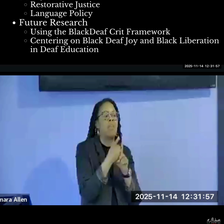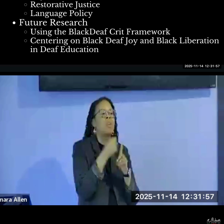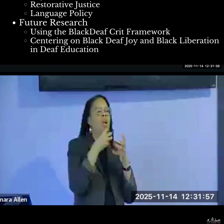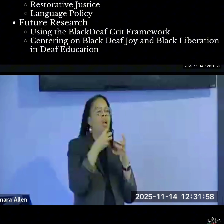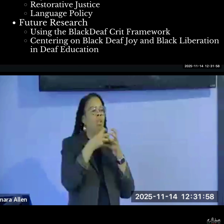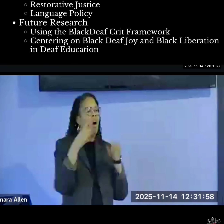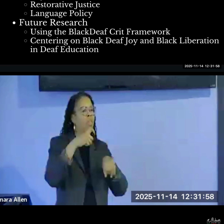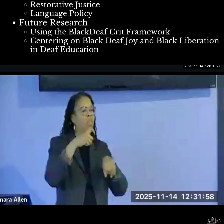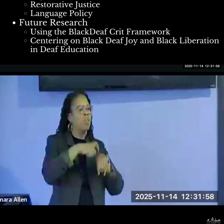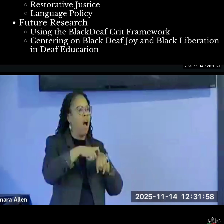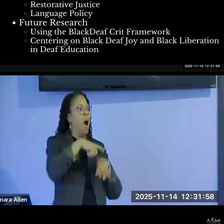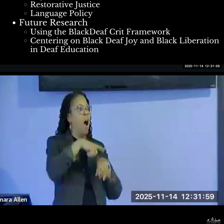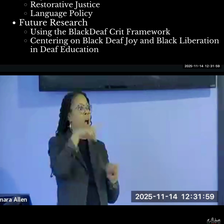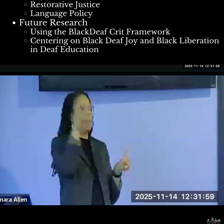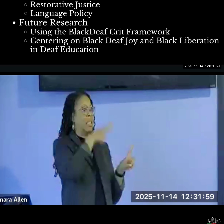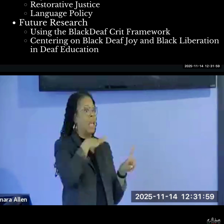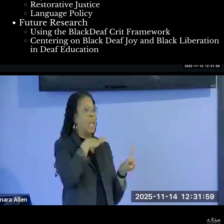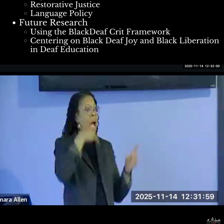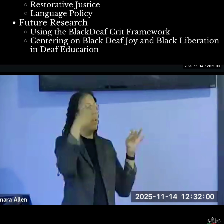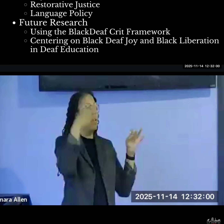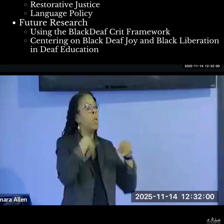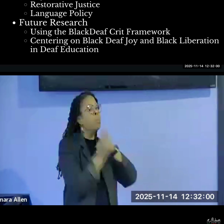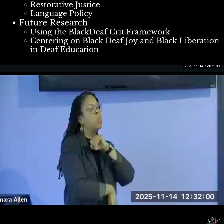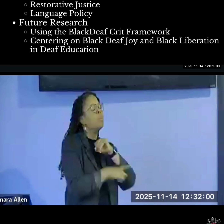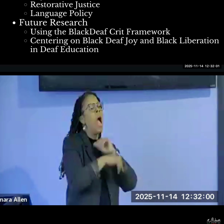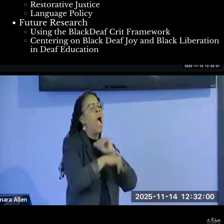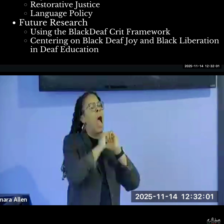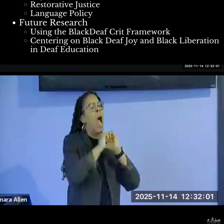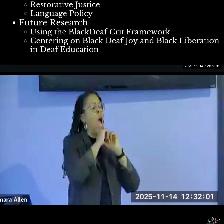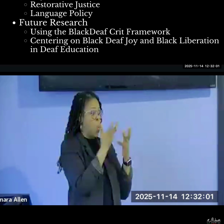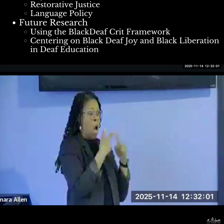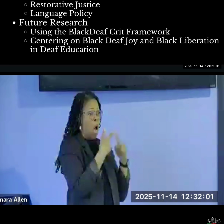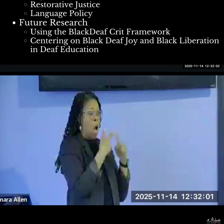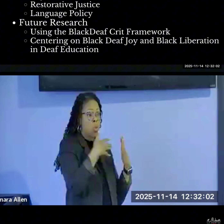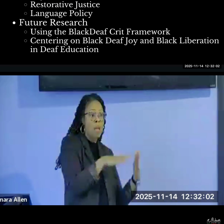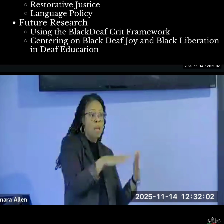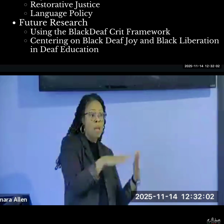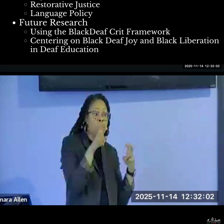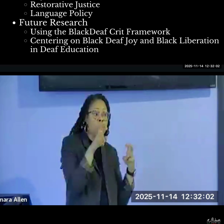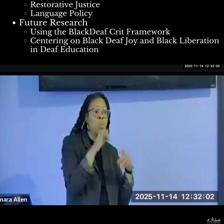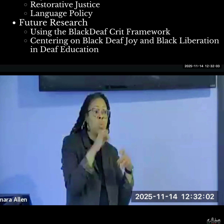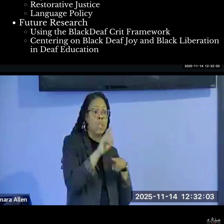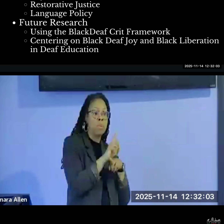feel like they're being their authentic selves. Right.